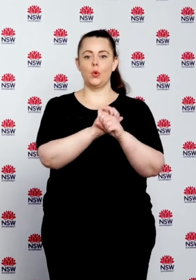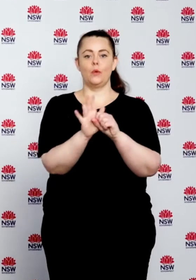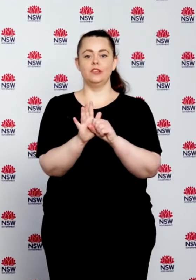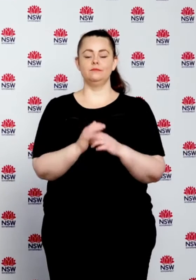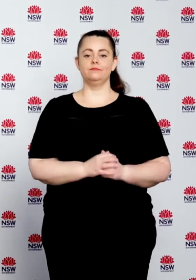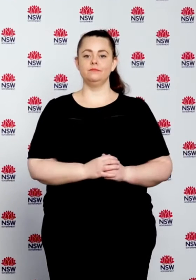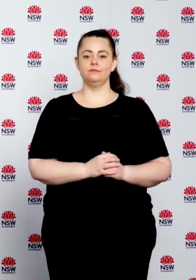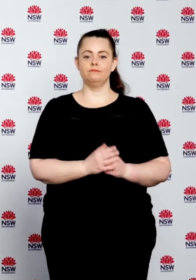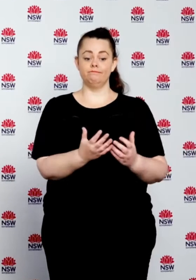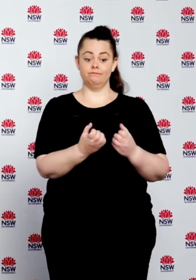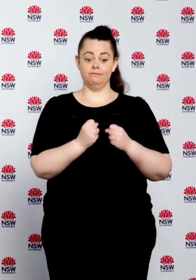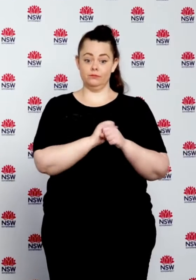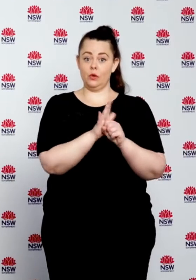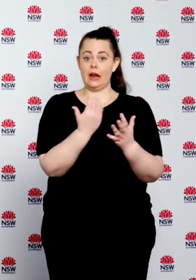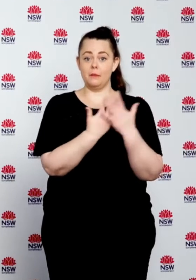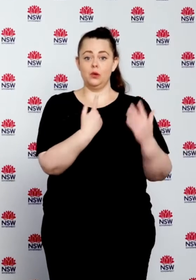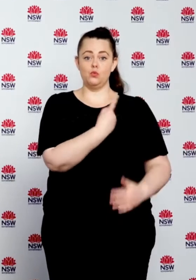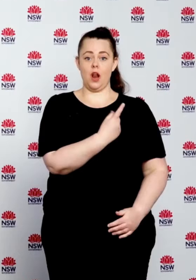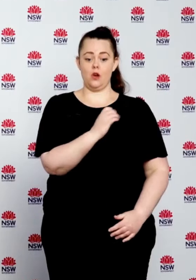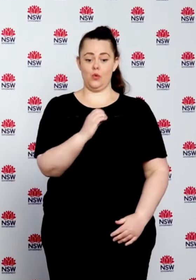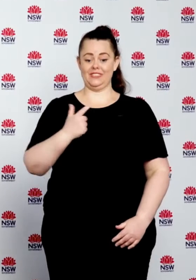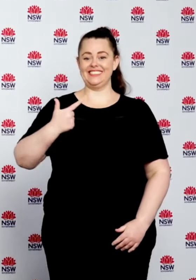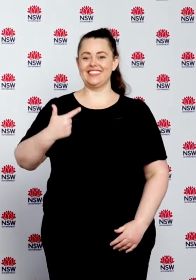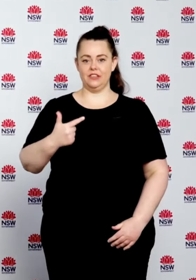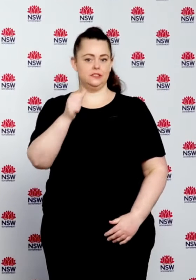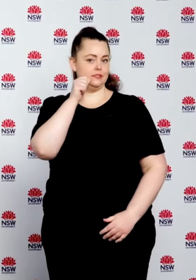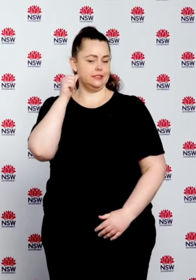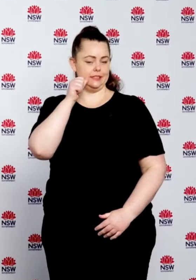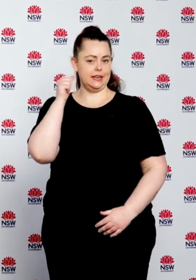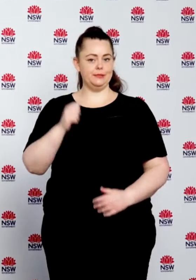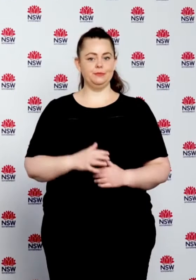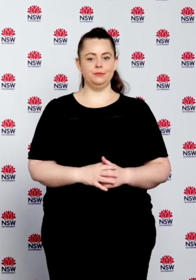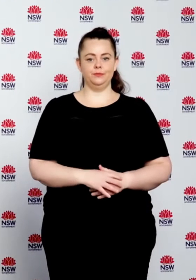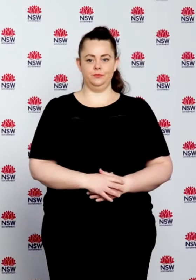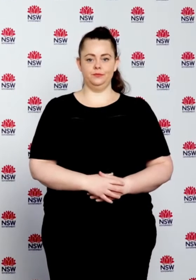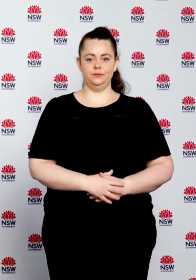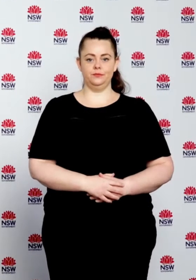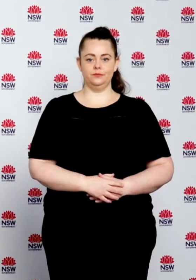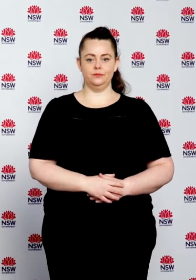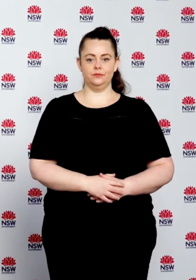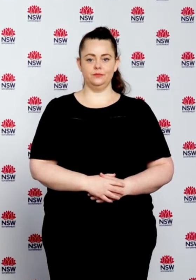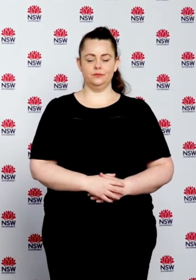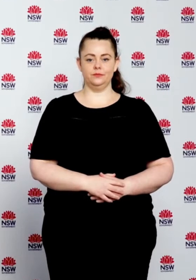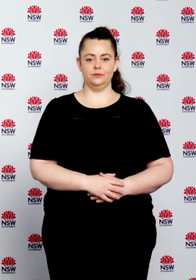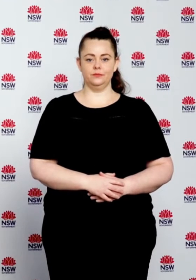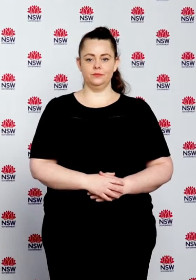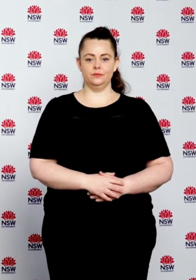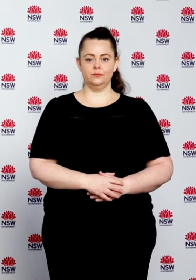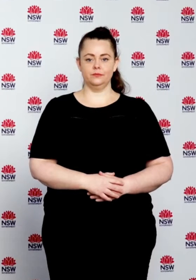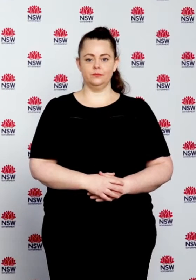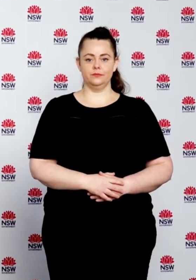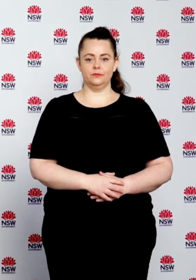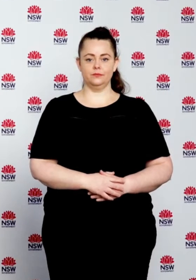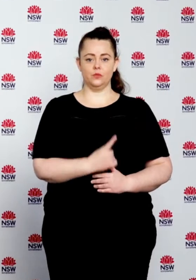were 1,007 locally acquired cases of COVID reported in New South Wales for the 24 hours to 8 o'clock last night. There were